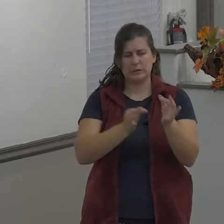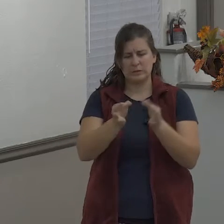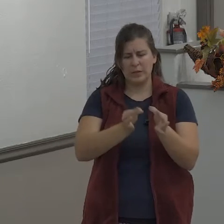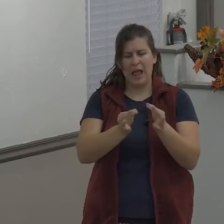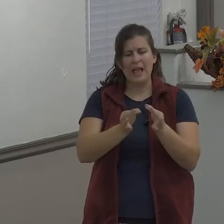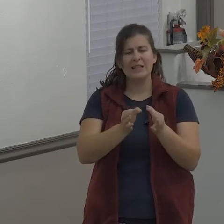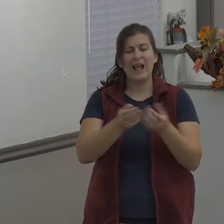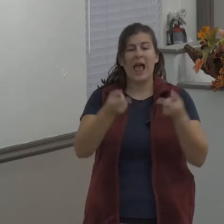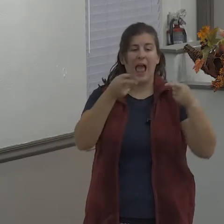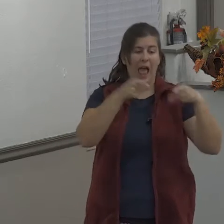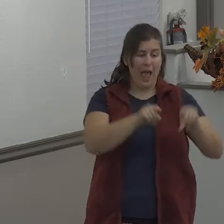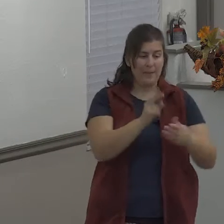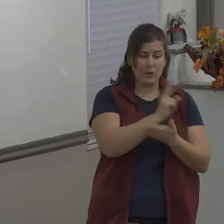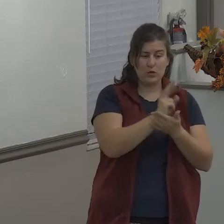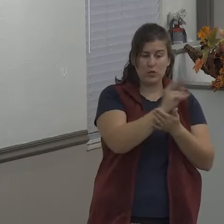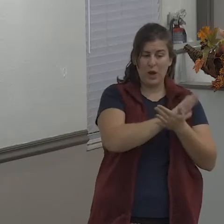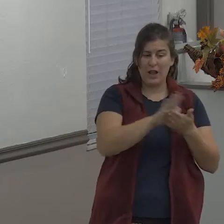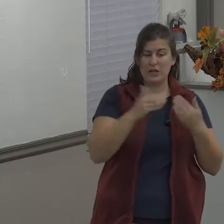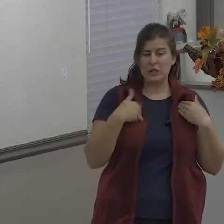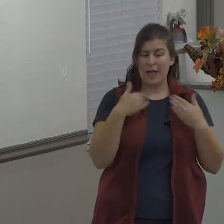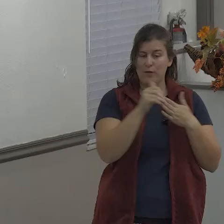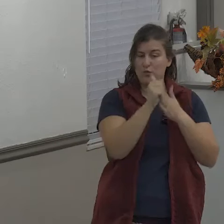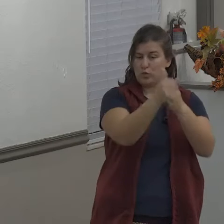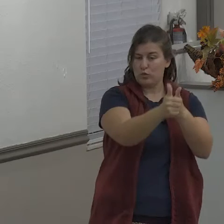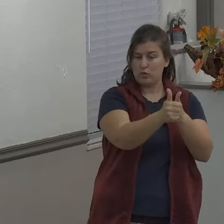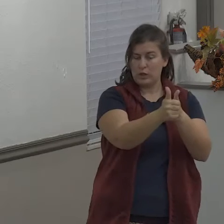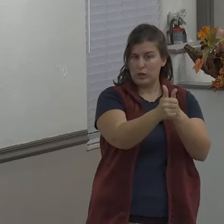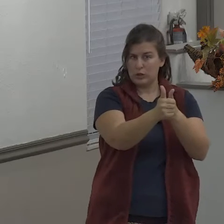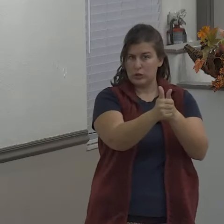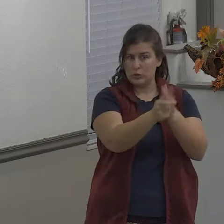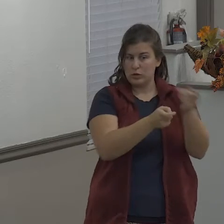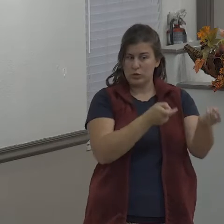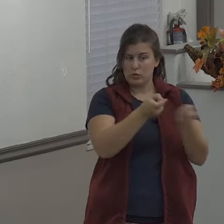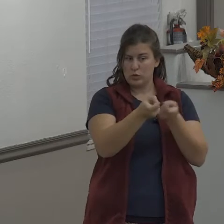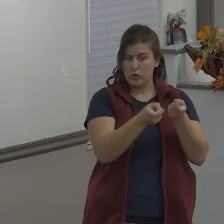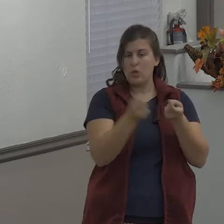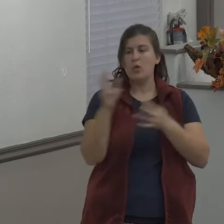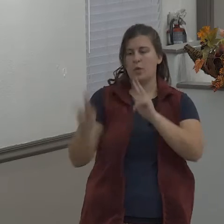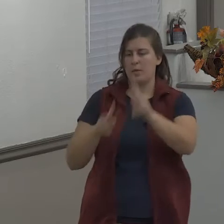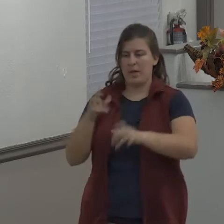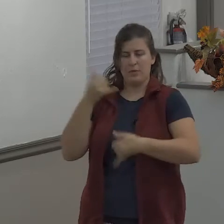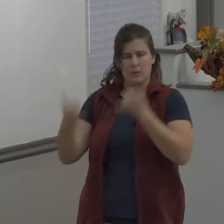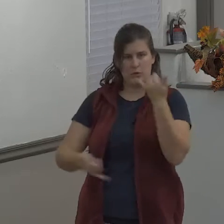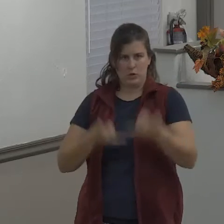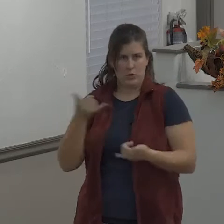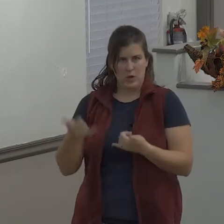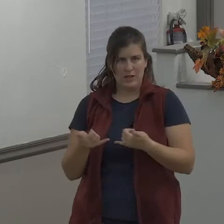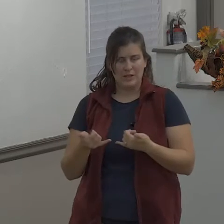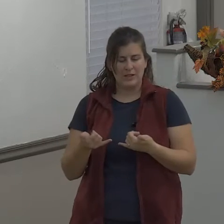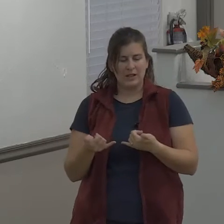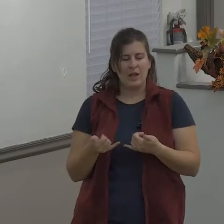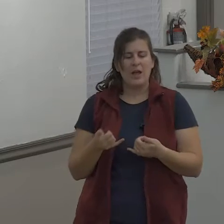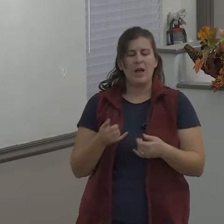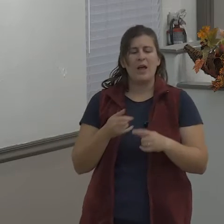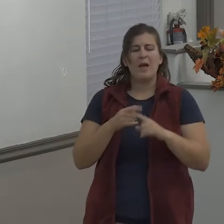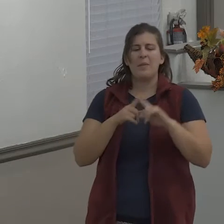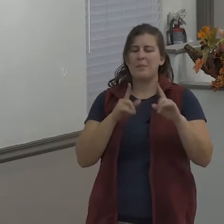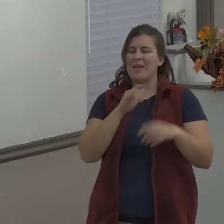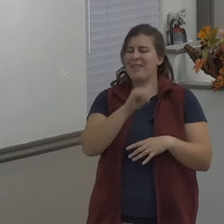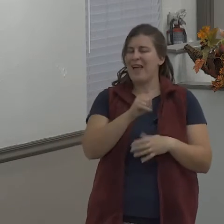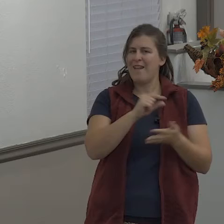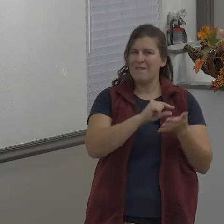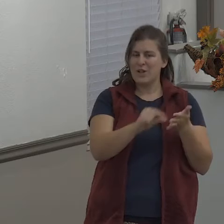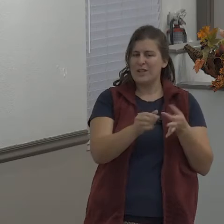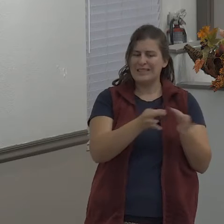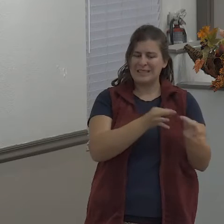that when the righteous bear rule, the people rejoice. But understand what that verse is saying. It's saying